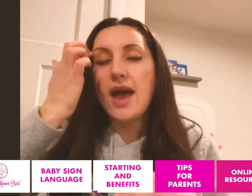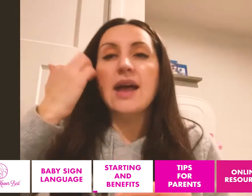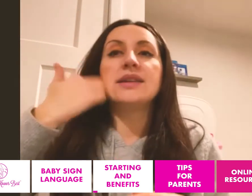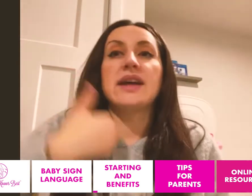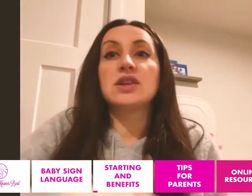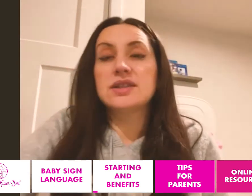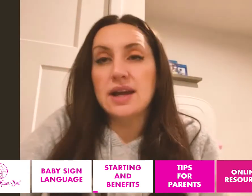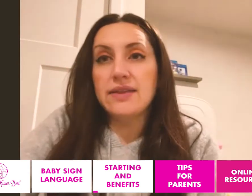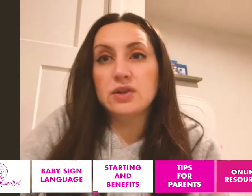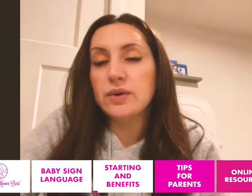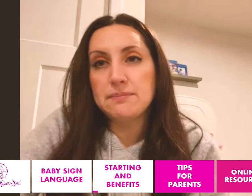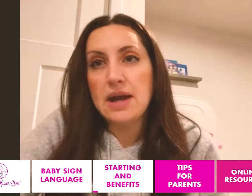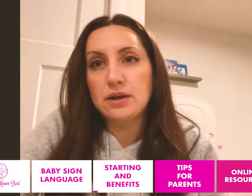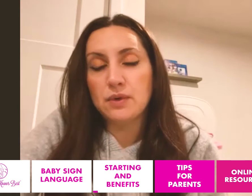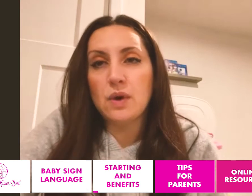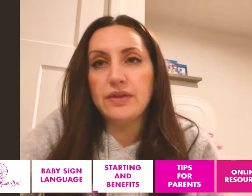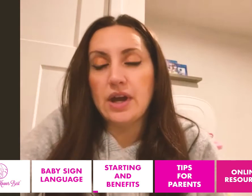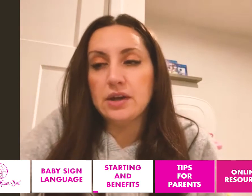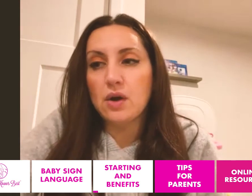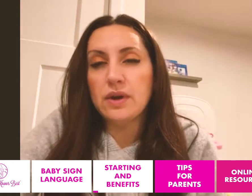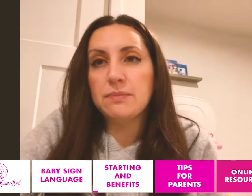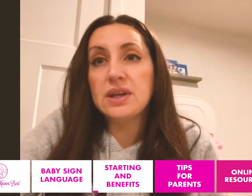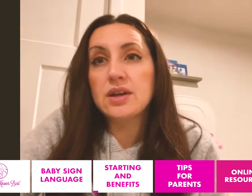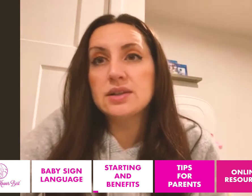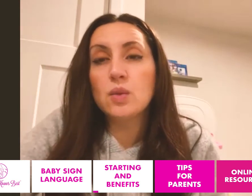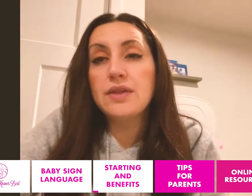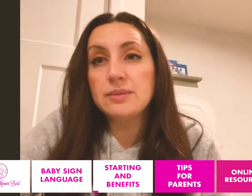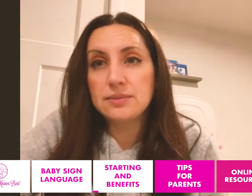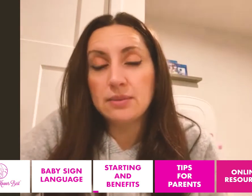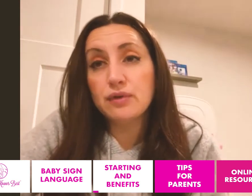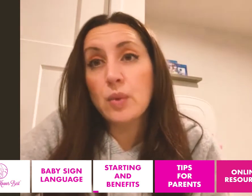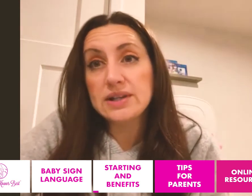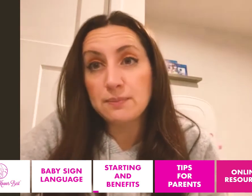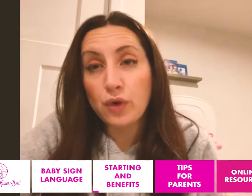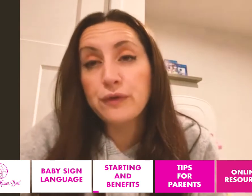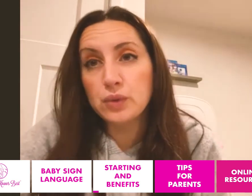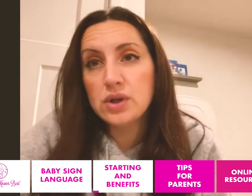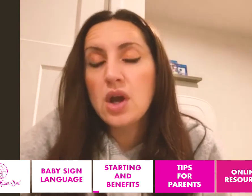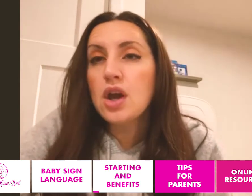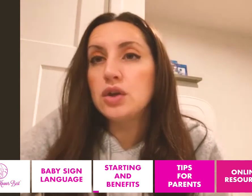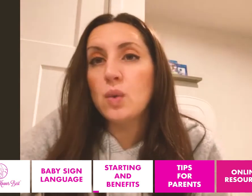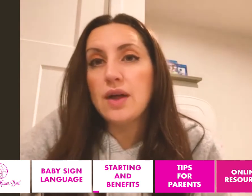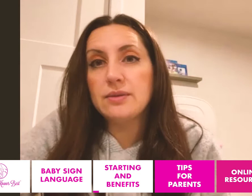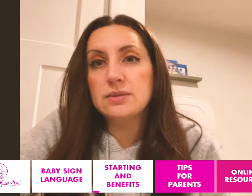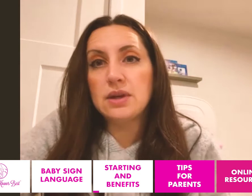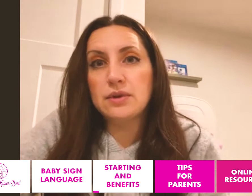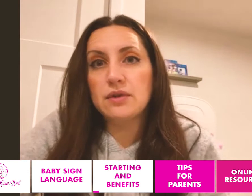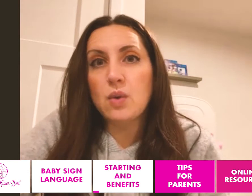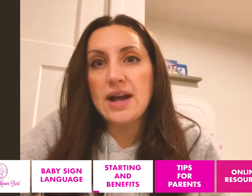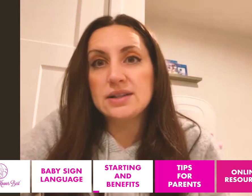And that's a good sign. That's always my number one that I go with, because you want them to be able to request more food. You want them to be able to request, if